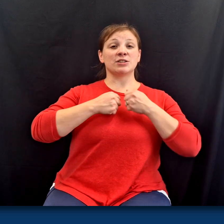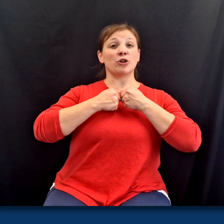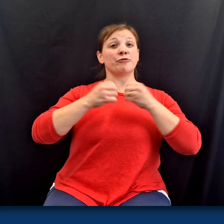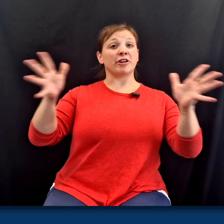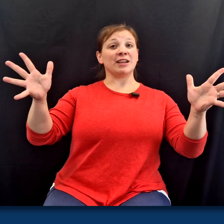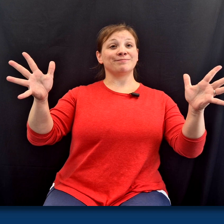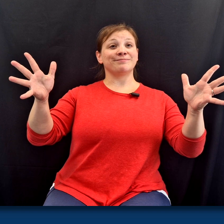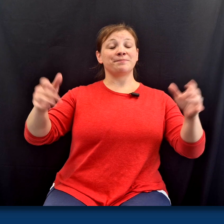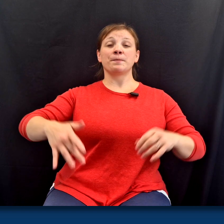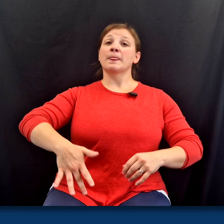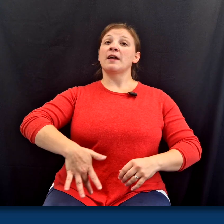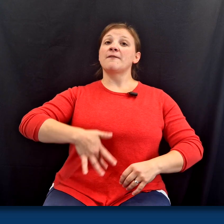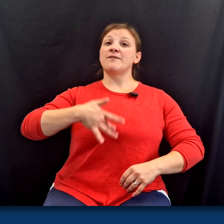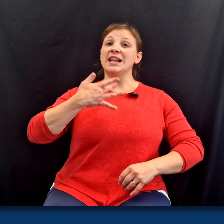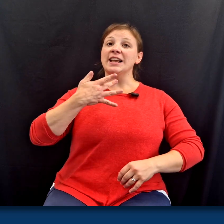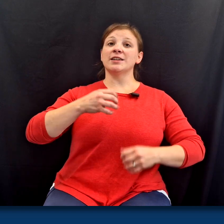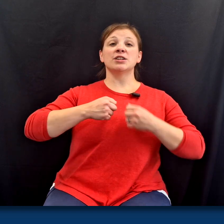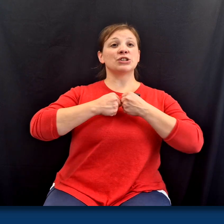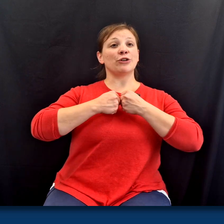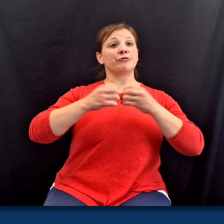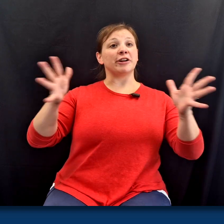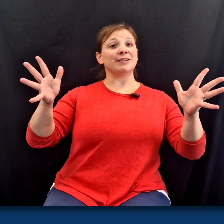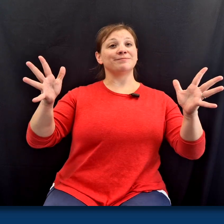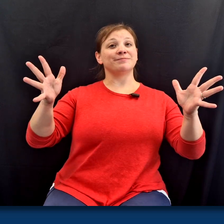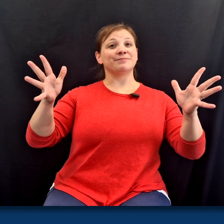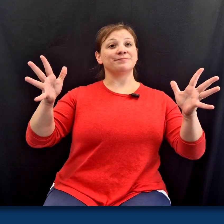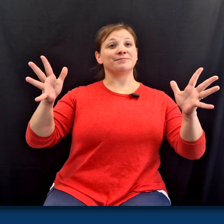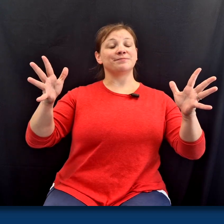Feeling so free. Feeling so free.